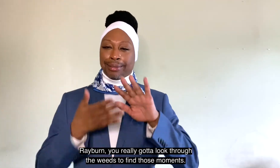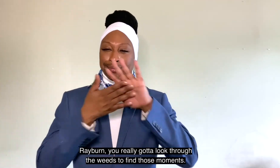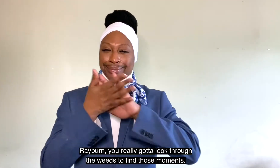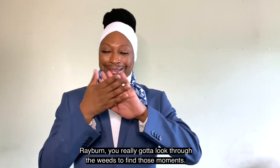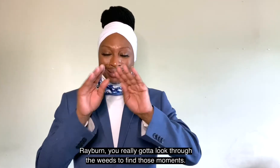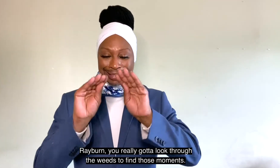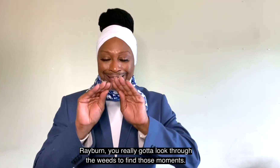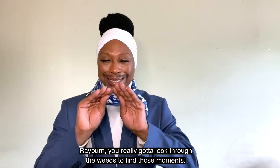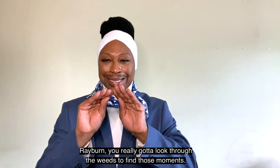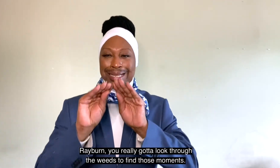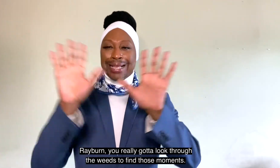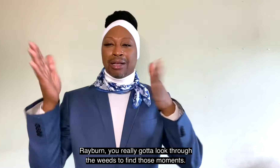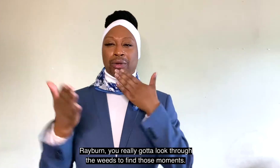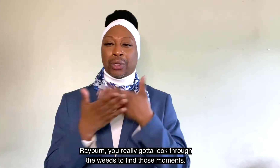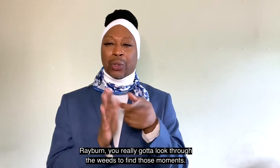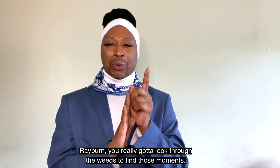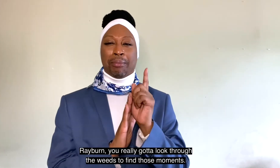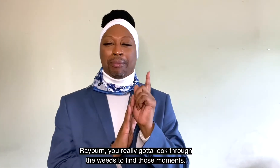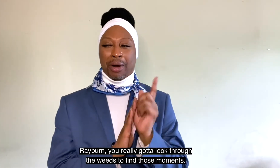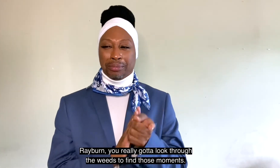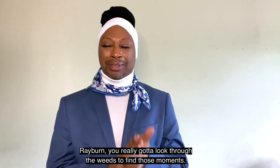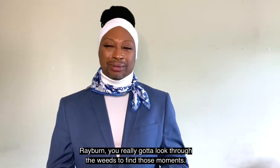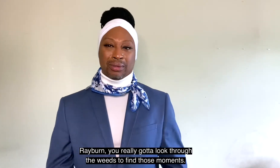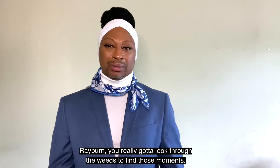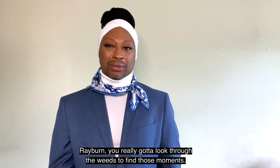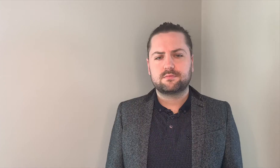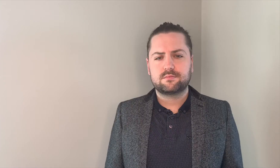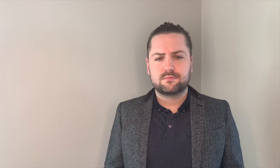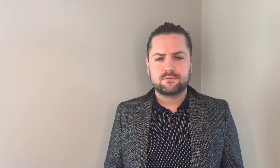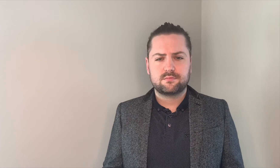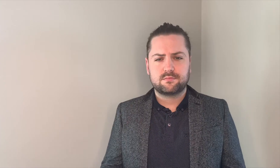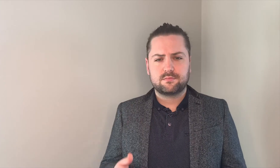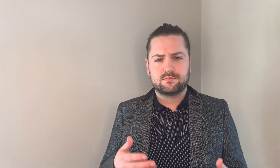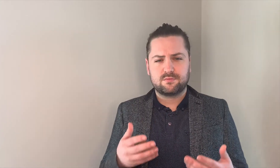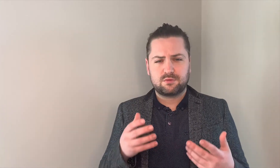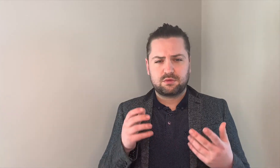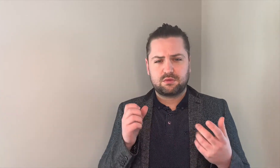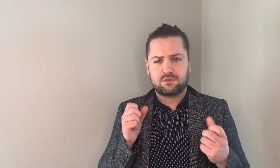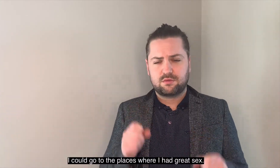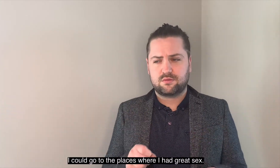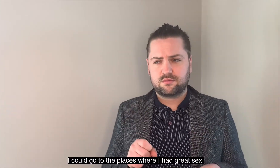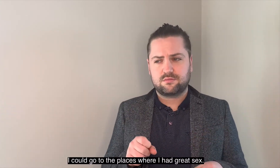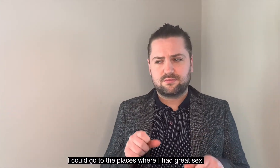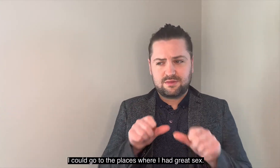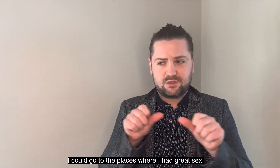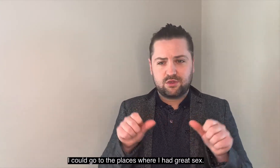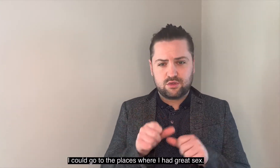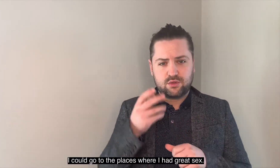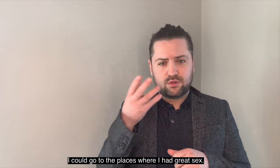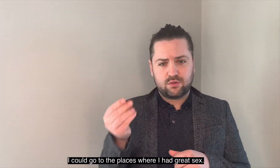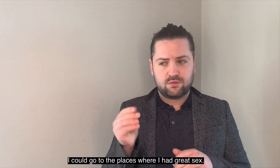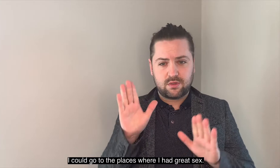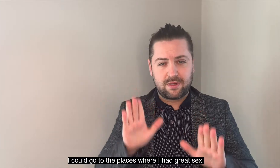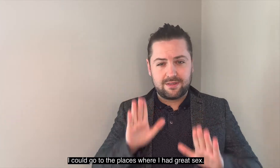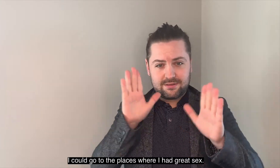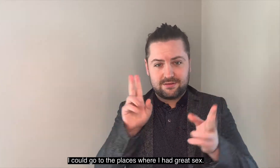Rayburn, you really gotta look through the weeds to find those moments. I could go to places where I had great